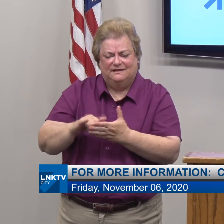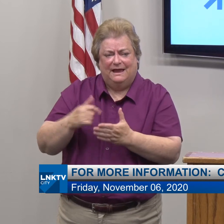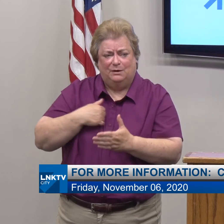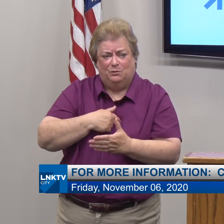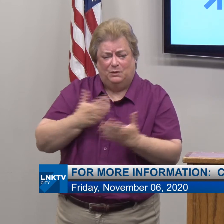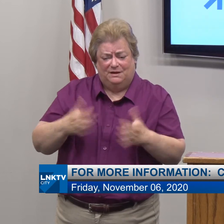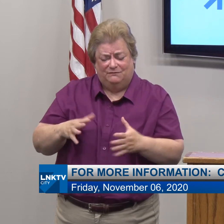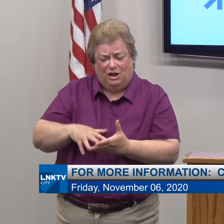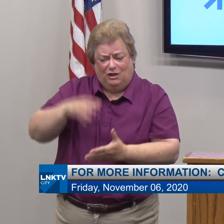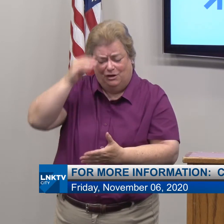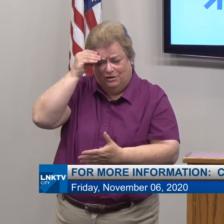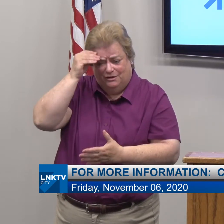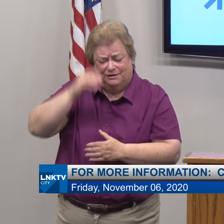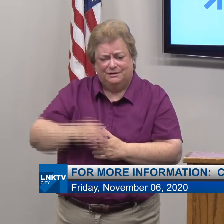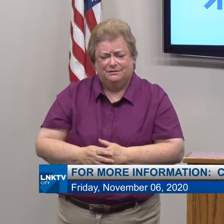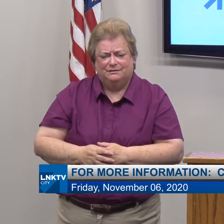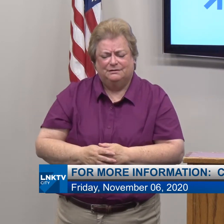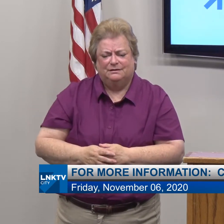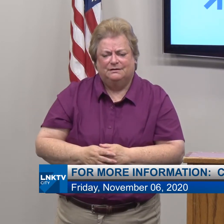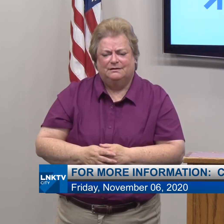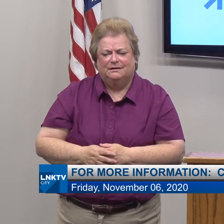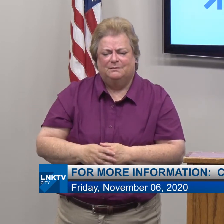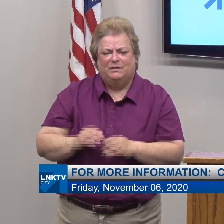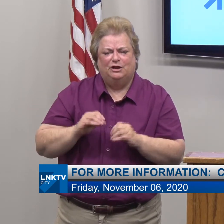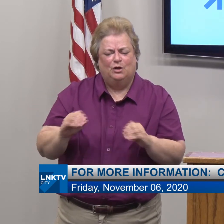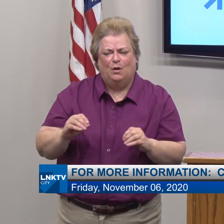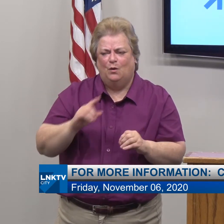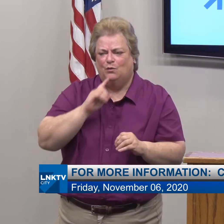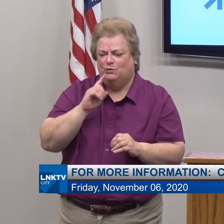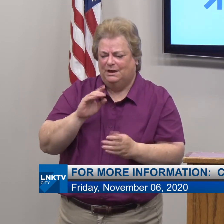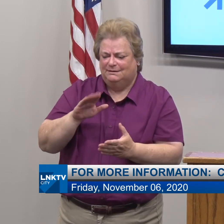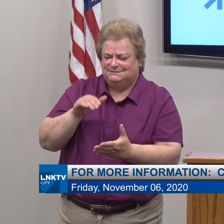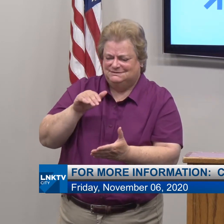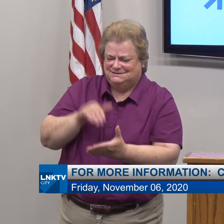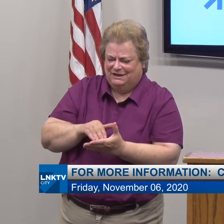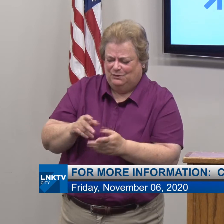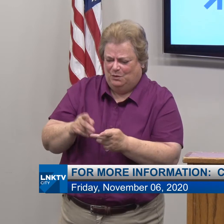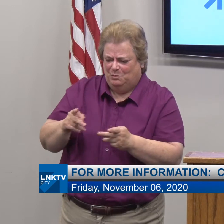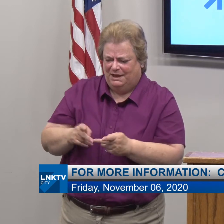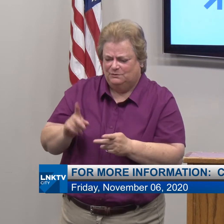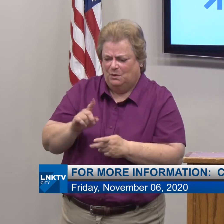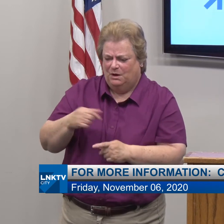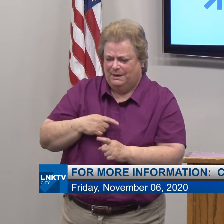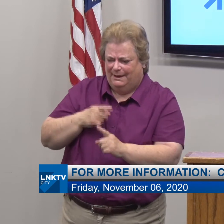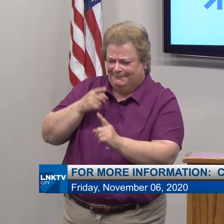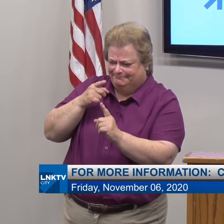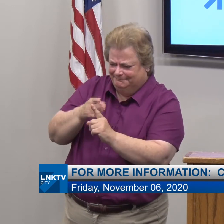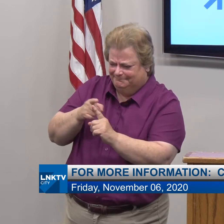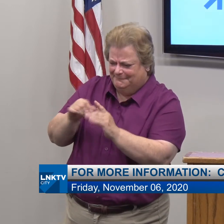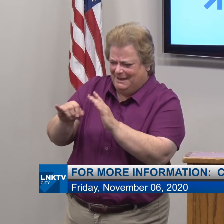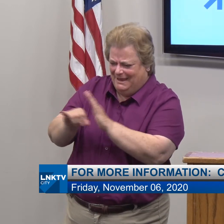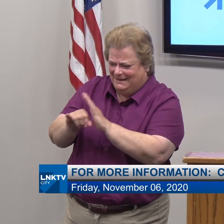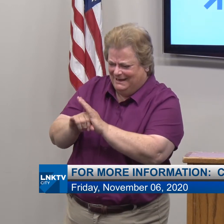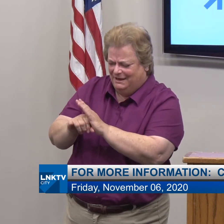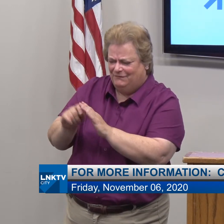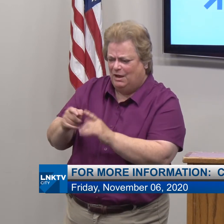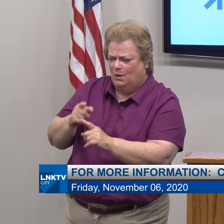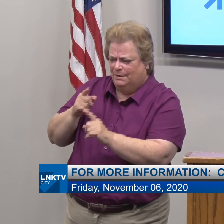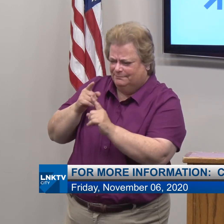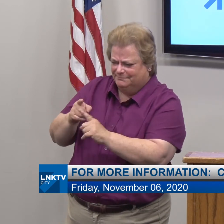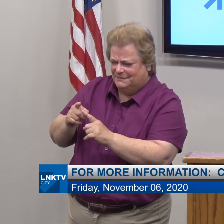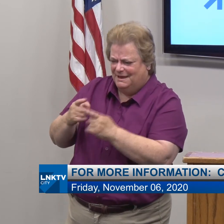But as far as the others, there's no central location that we can really point to or a central event